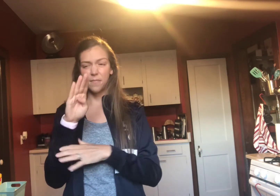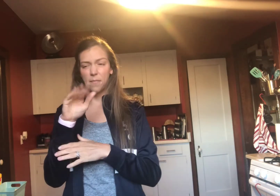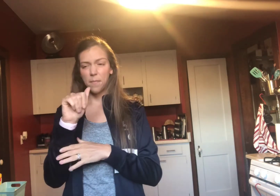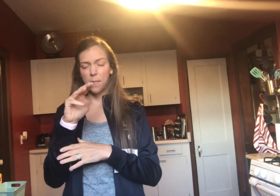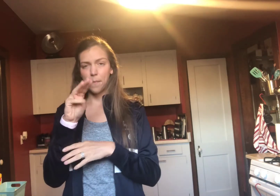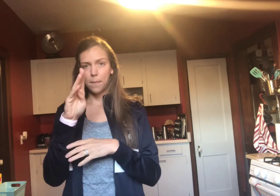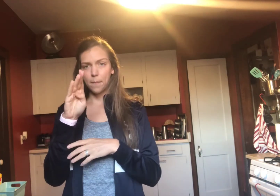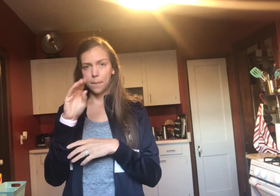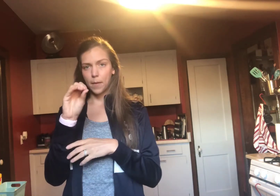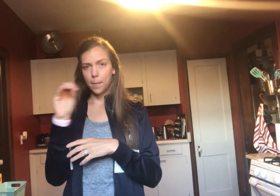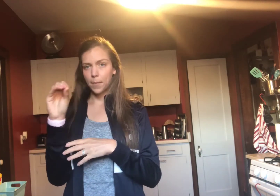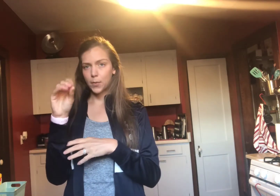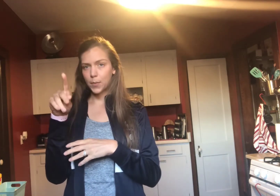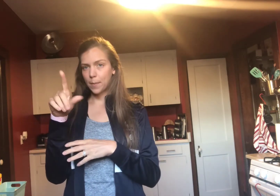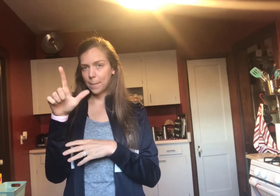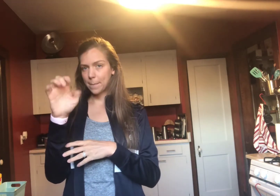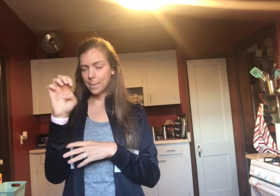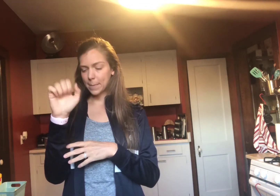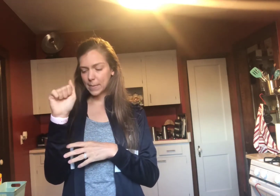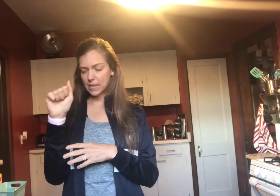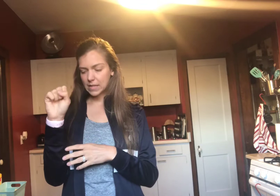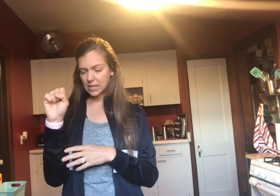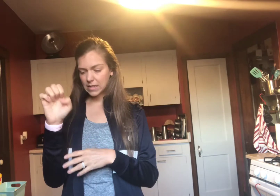All right, so the next heading is Bamboo, Please.